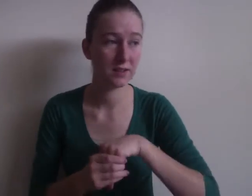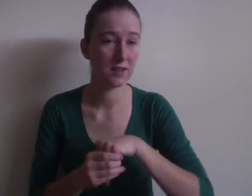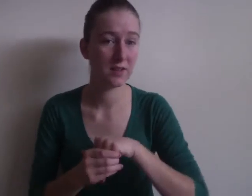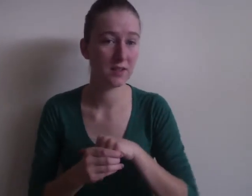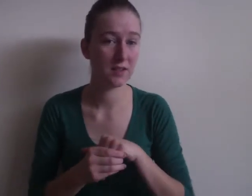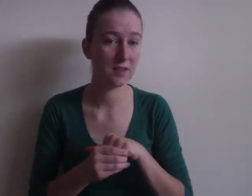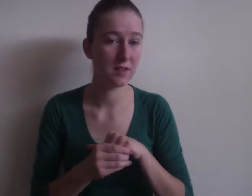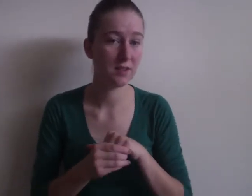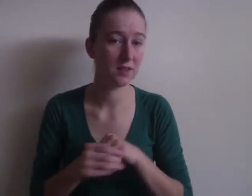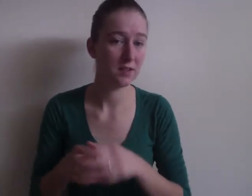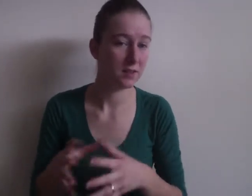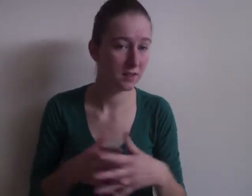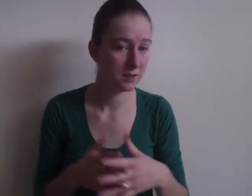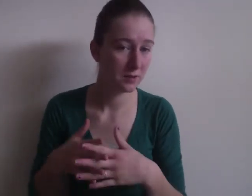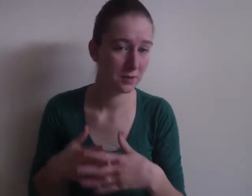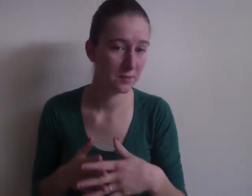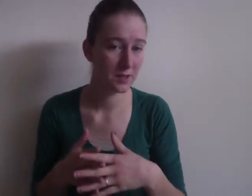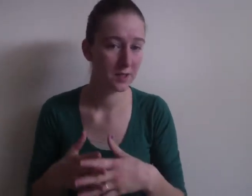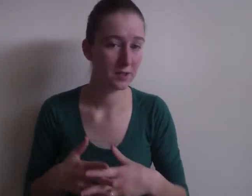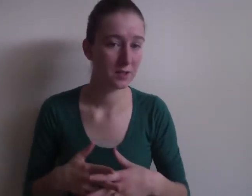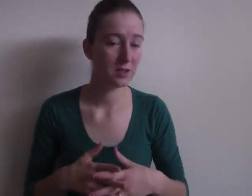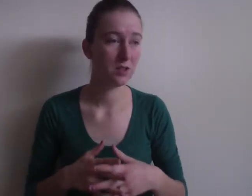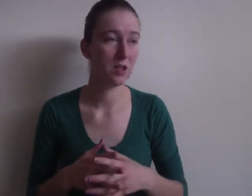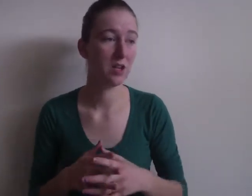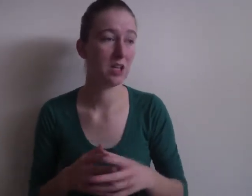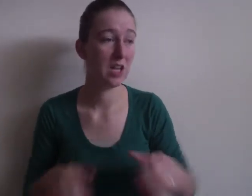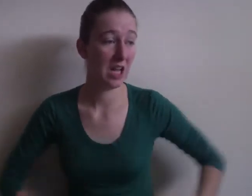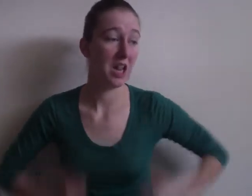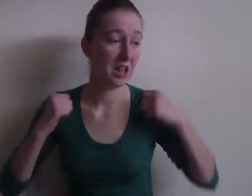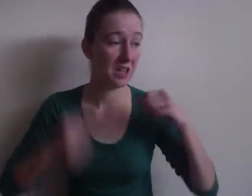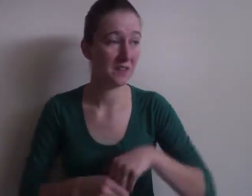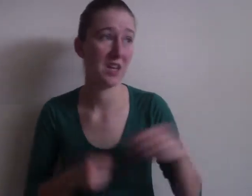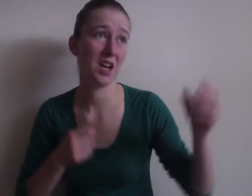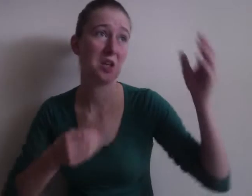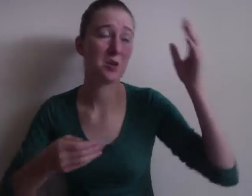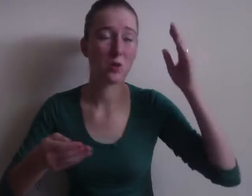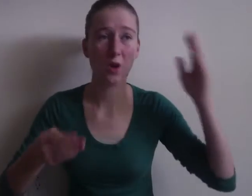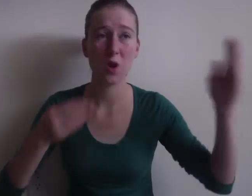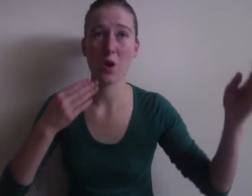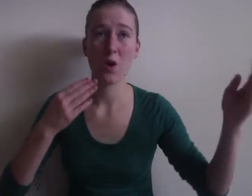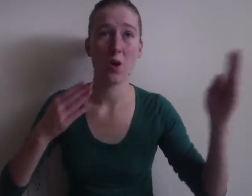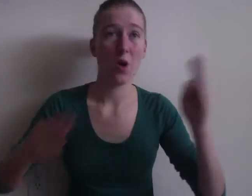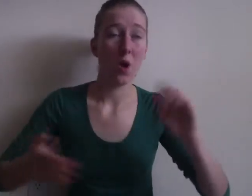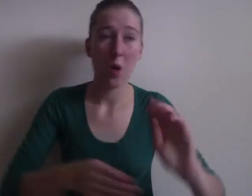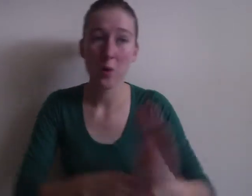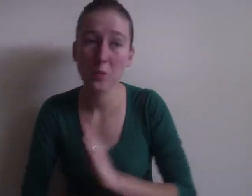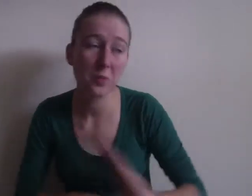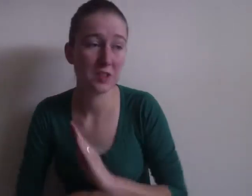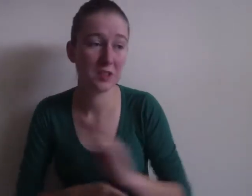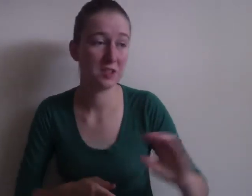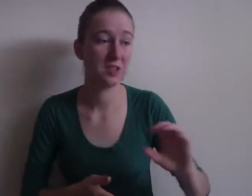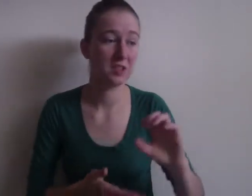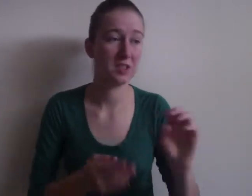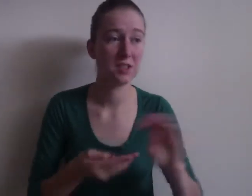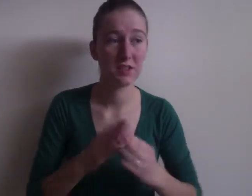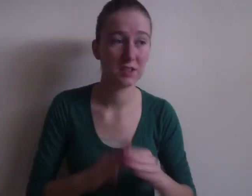A crazy big city like New York. And then, when she went to New Mexico, she lived out in the desert. And she loved them